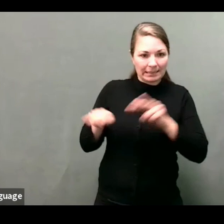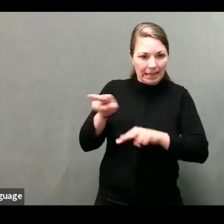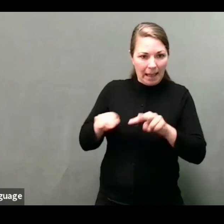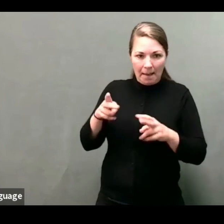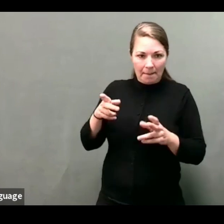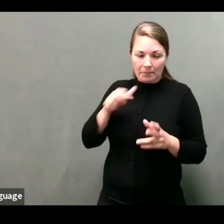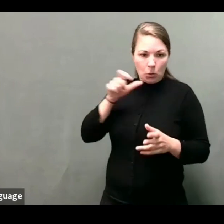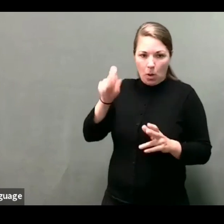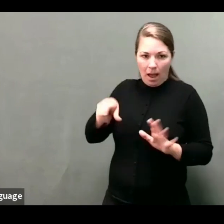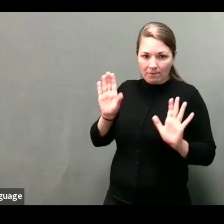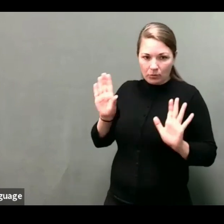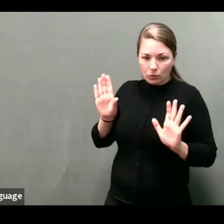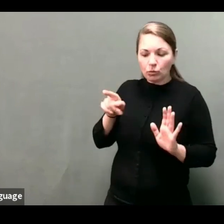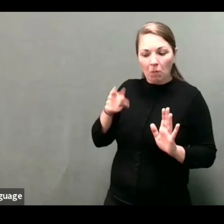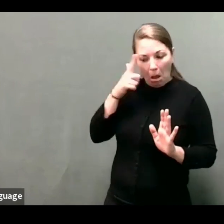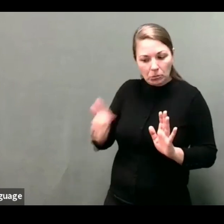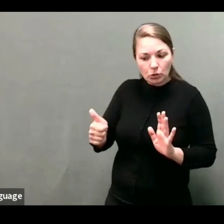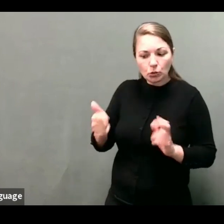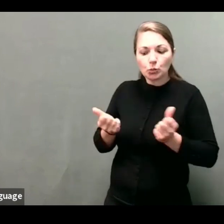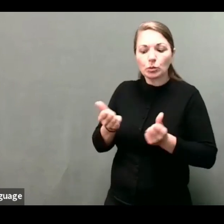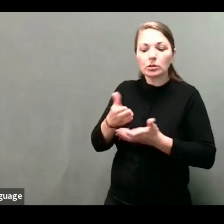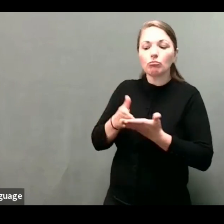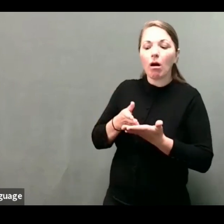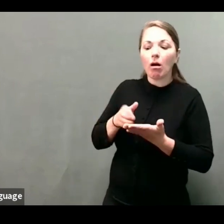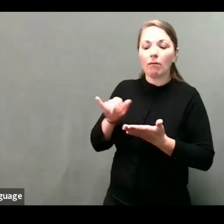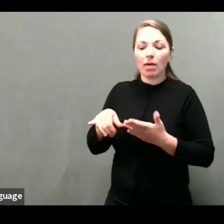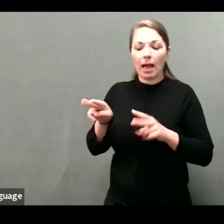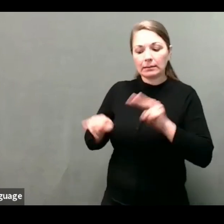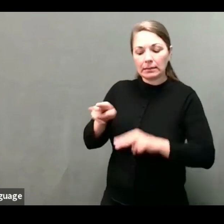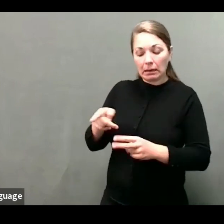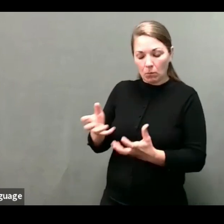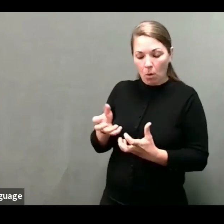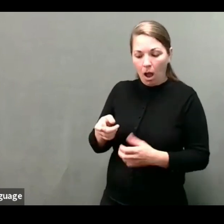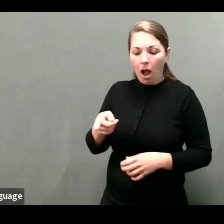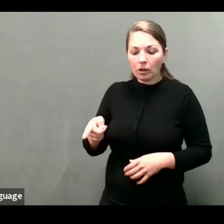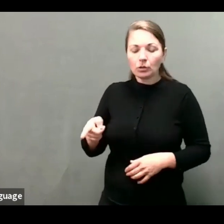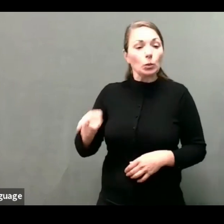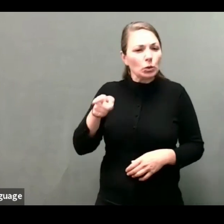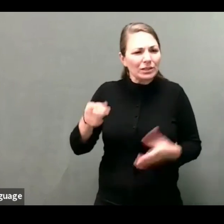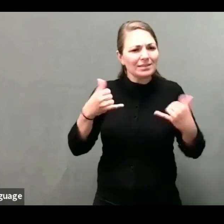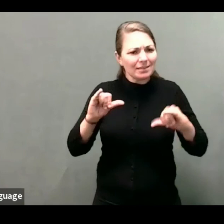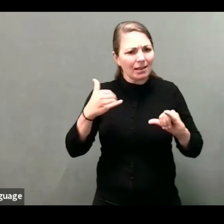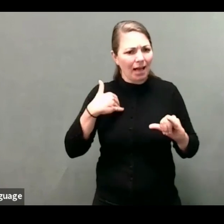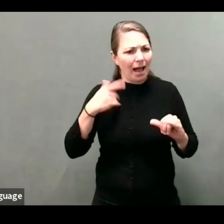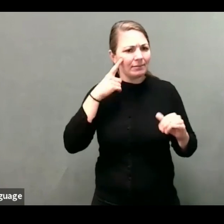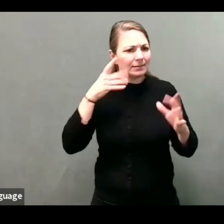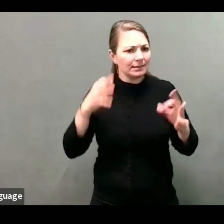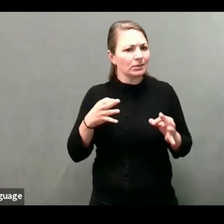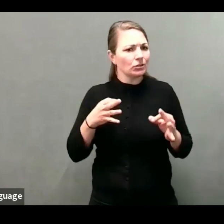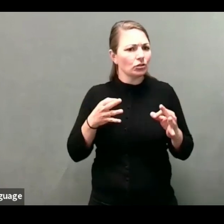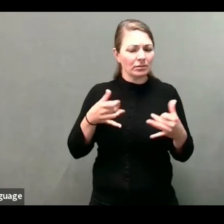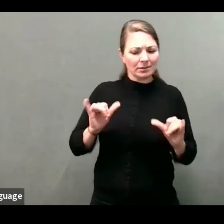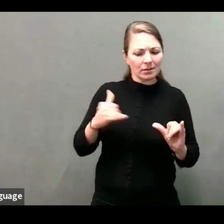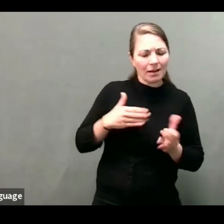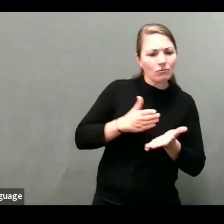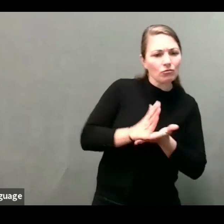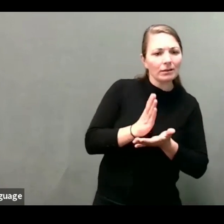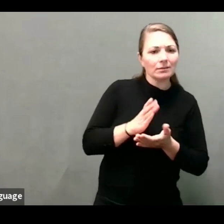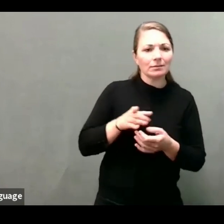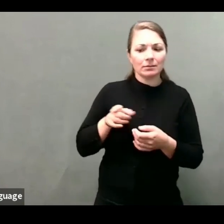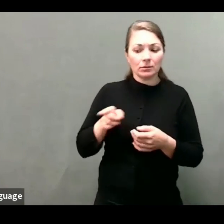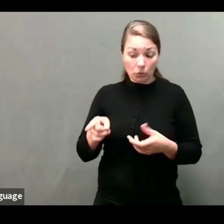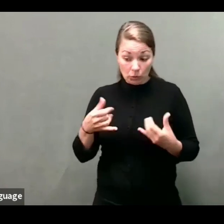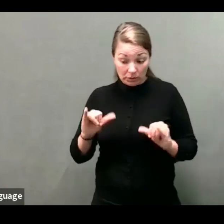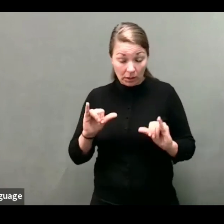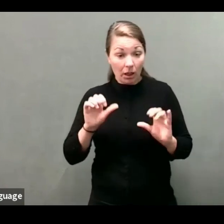called, and just let her know this is where you still have the choice here. You can still choose to engage with them as much or as